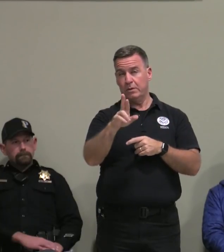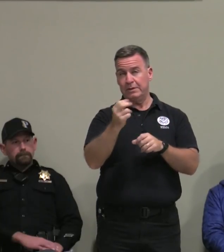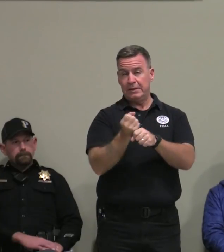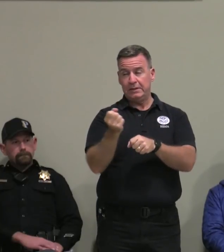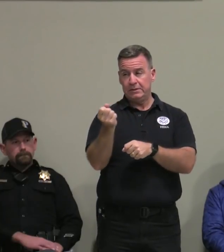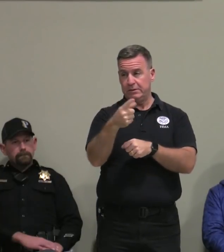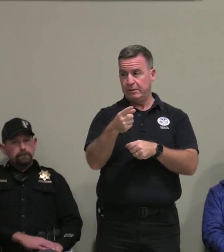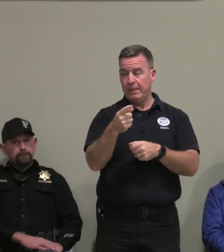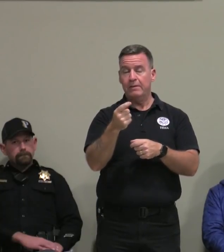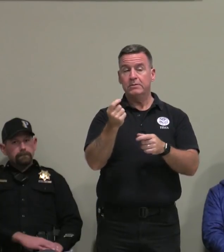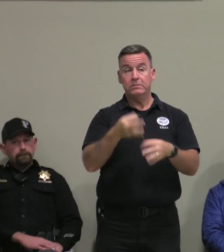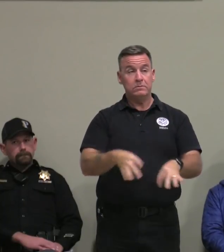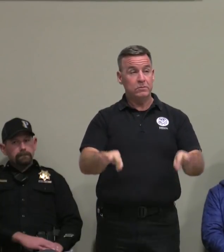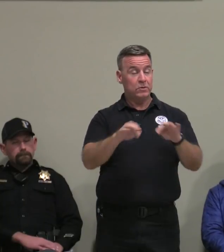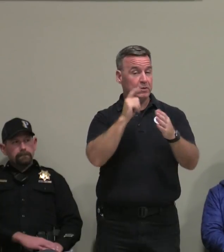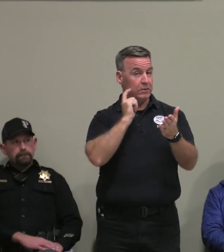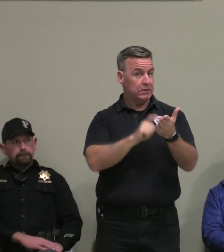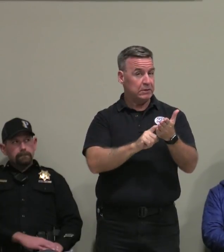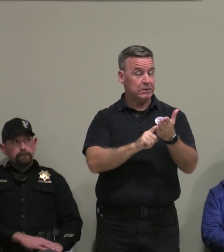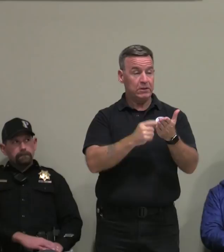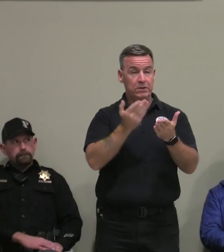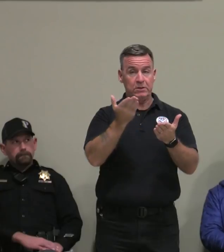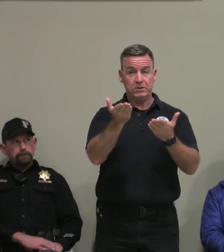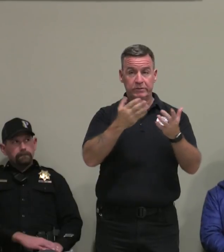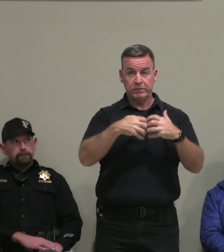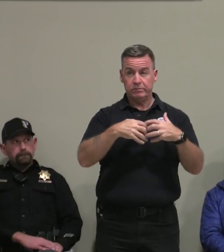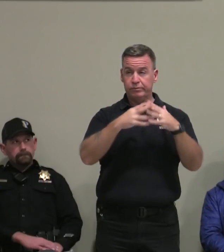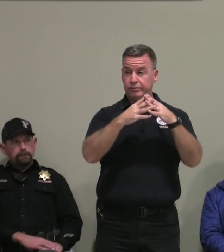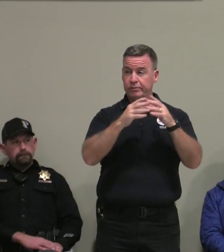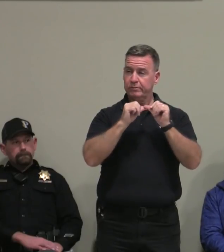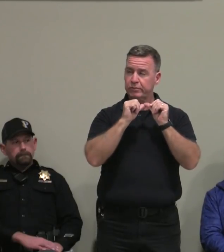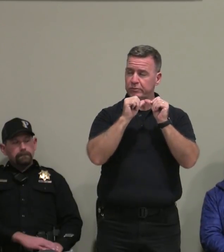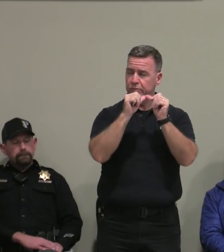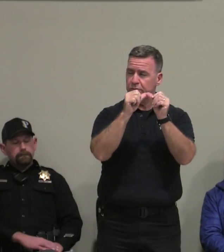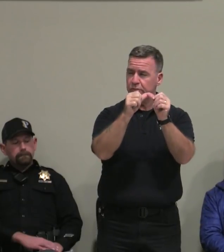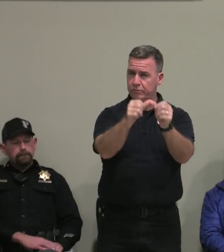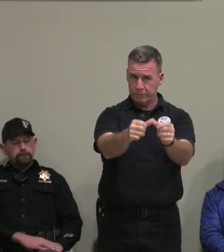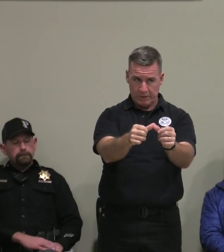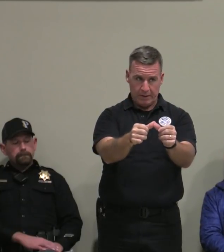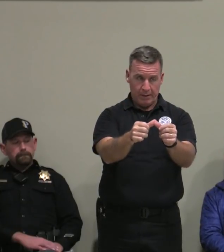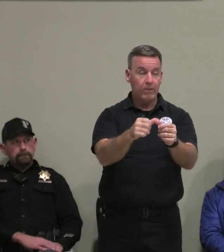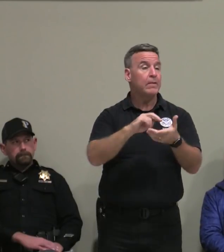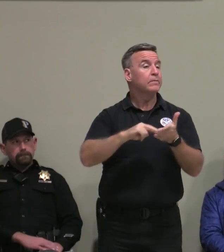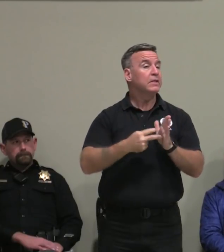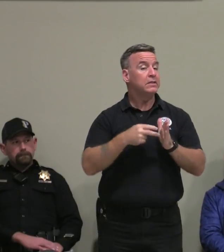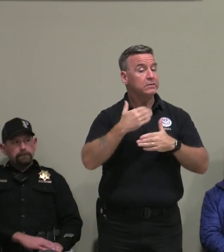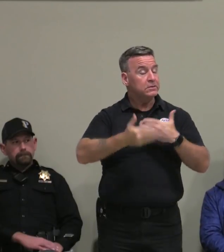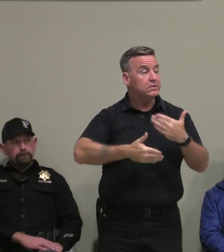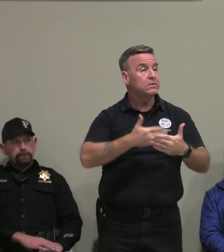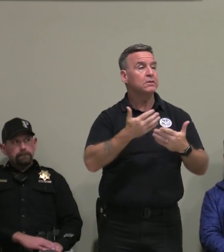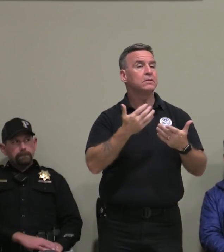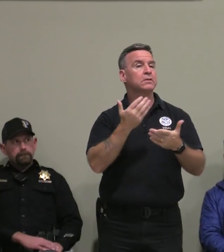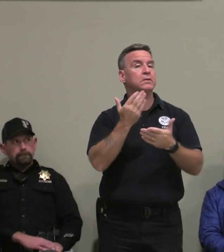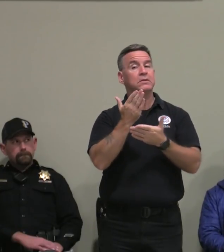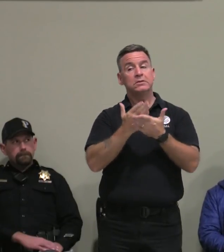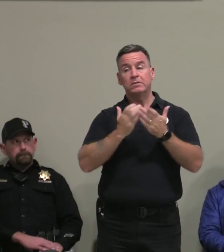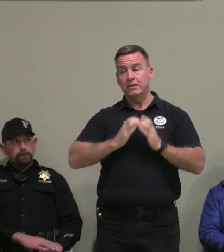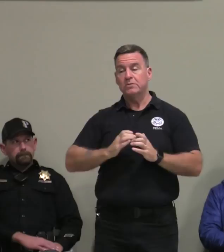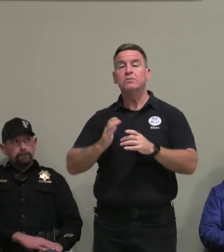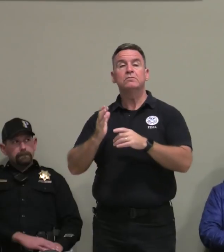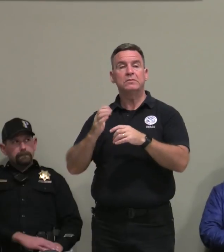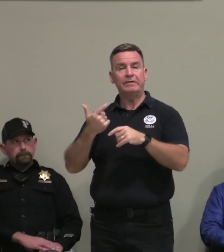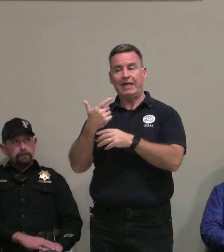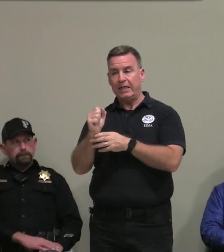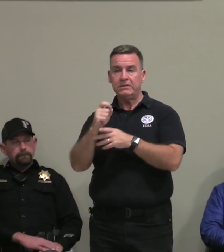It's important to note that service restoration is ongoing. And what that means is that some customers will